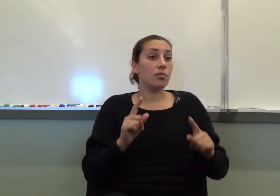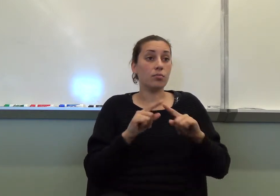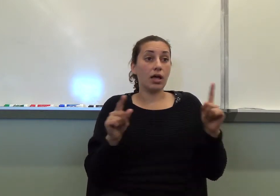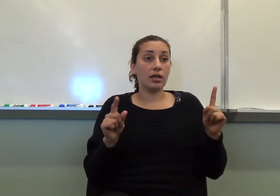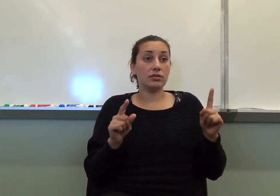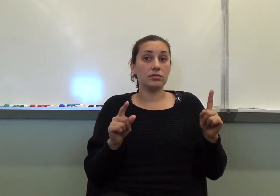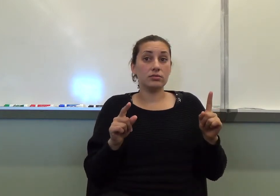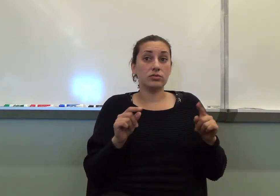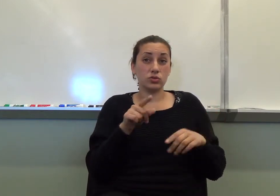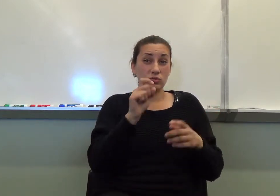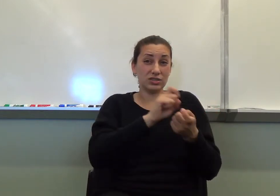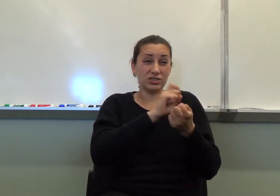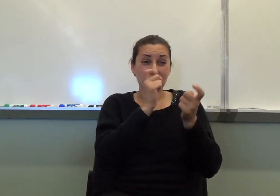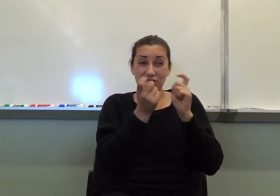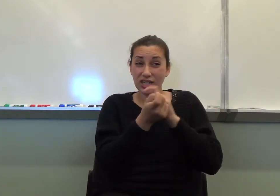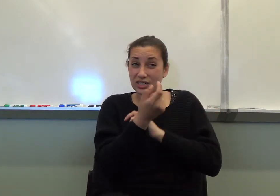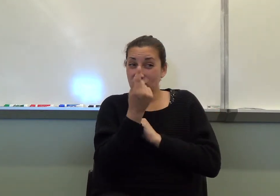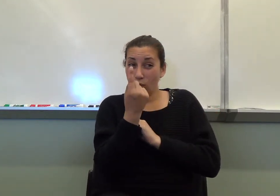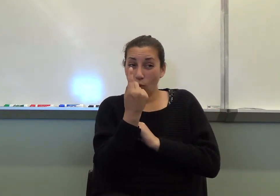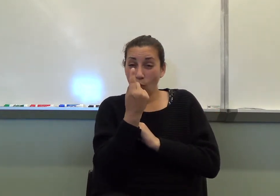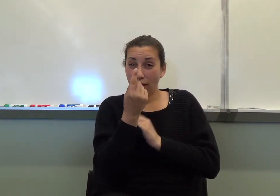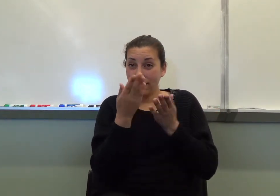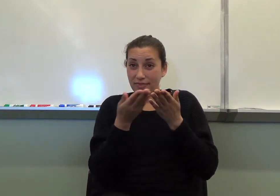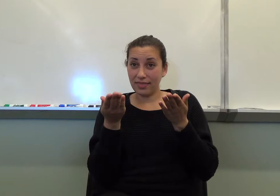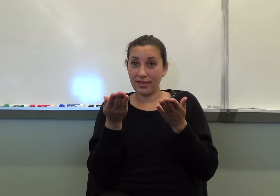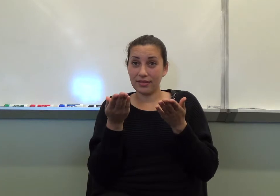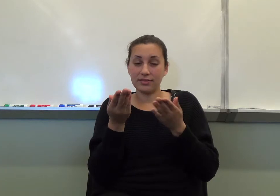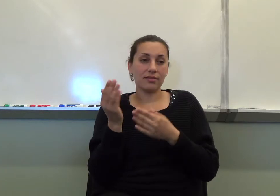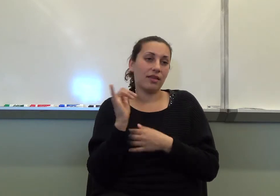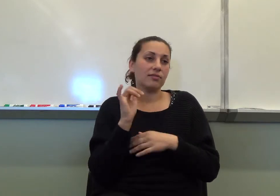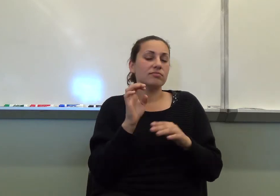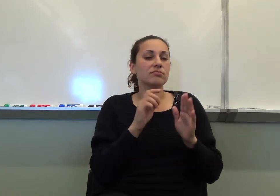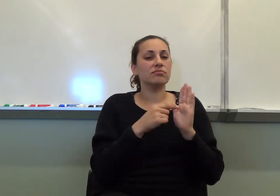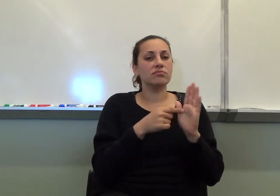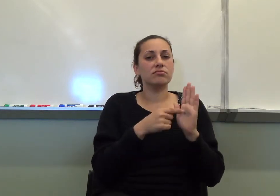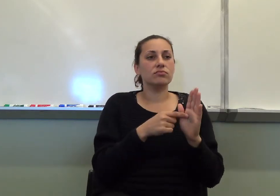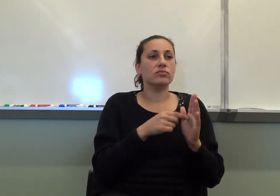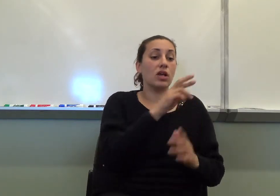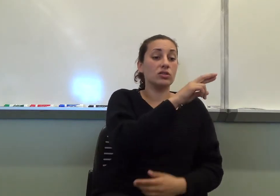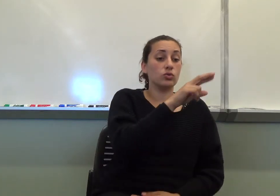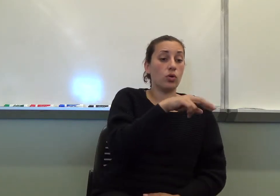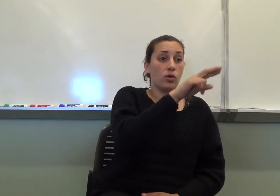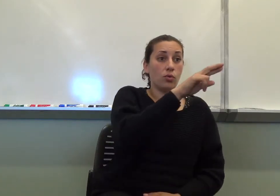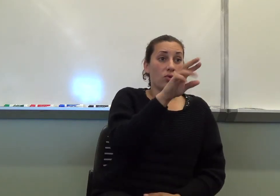change one tiny little thing here, like let's say we want the square root of 8.